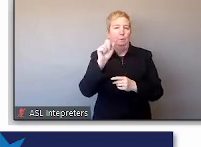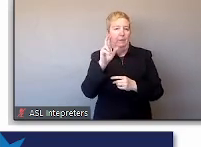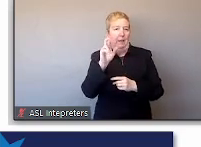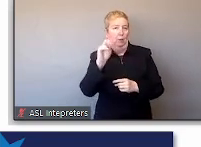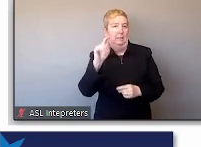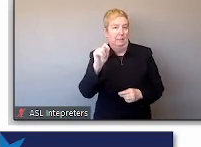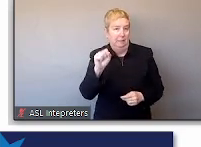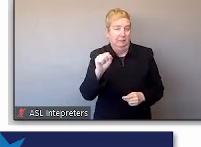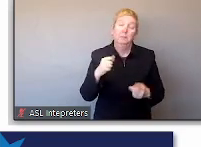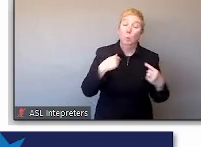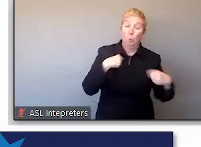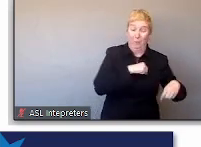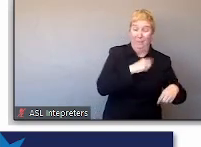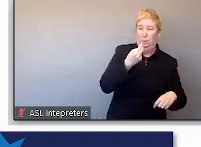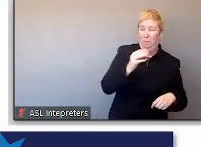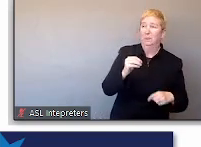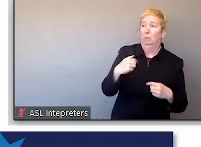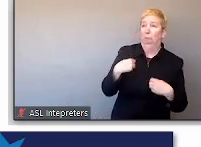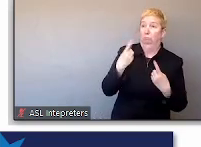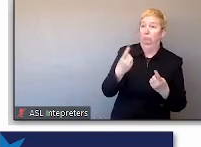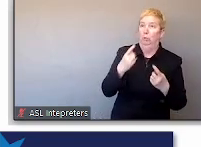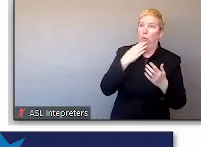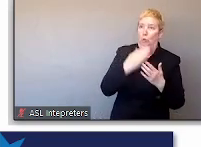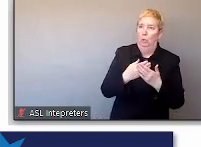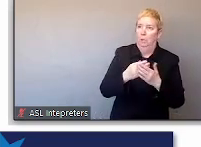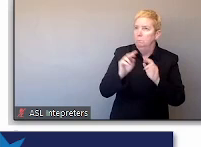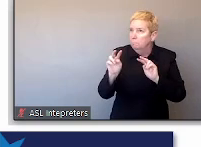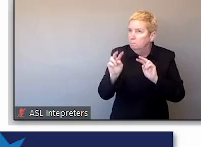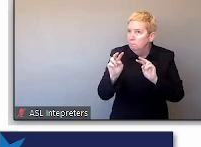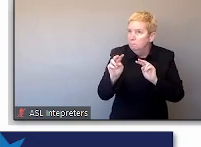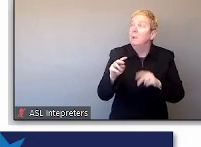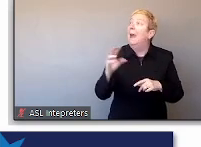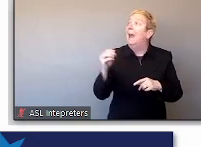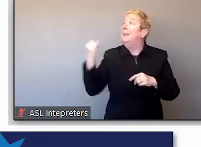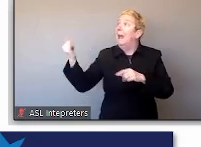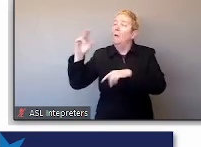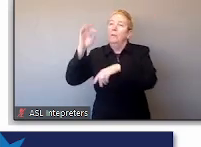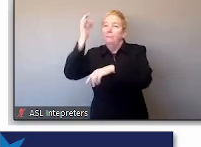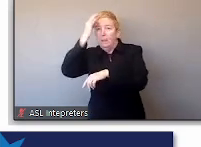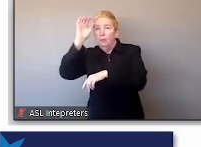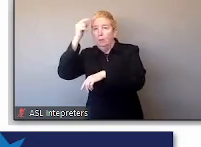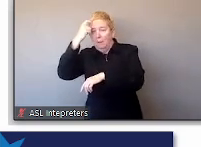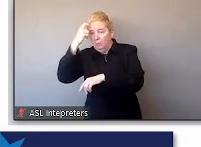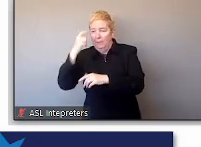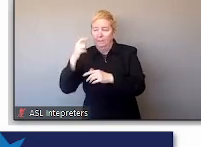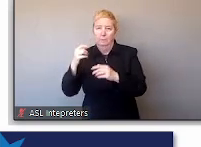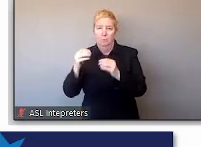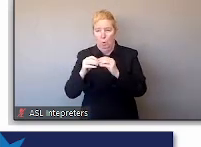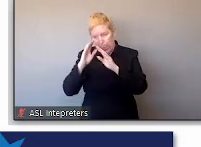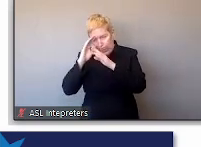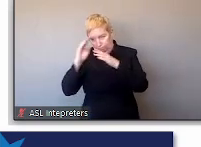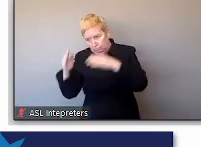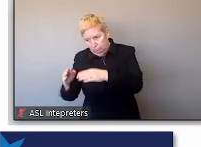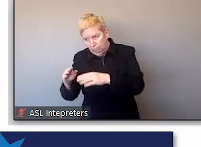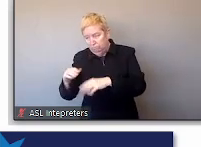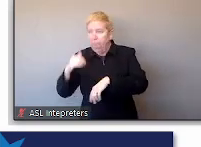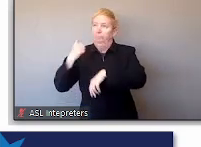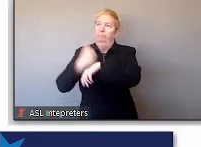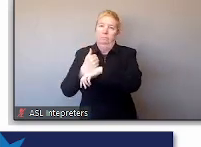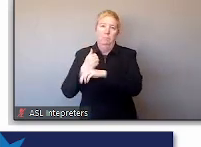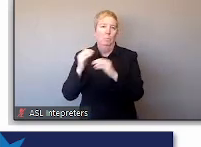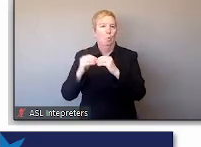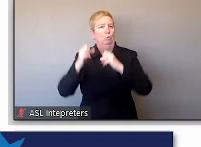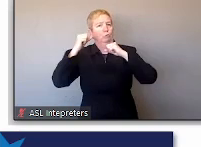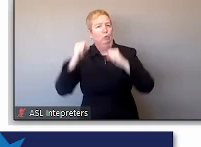system for us, and I think the federal government has invested heavily more recently and ramping up that ability